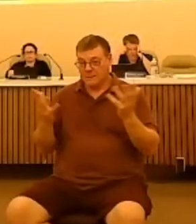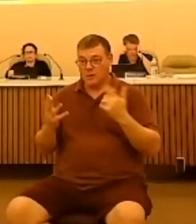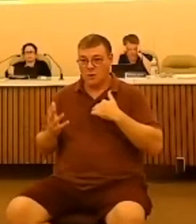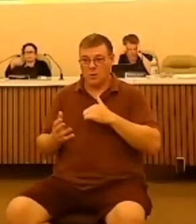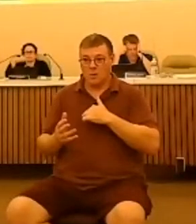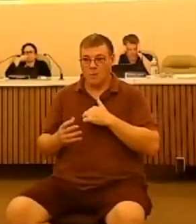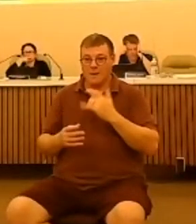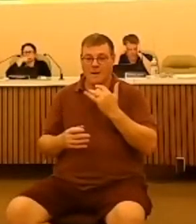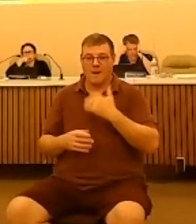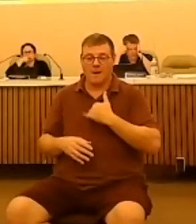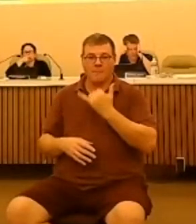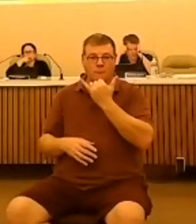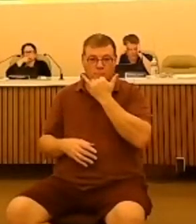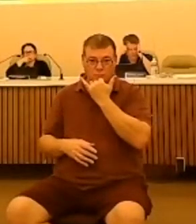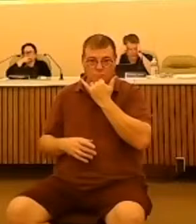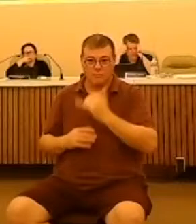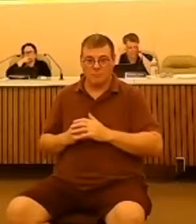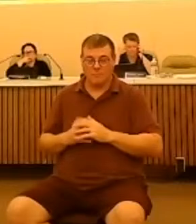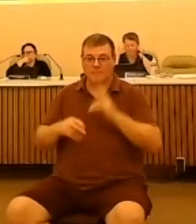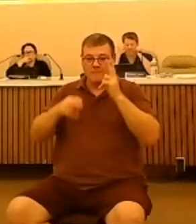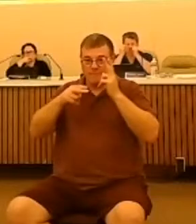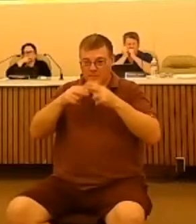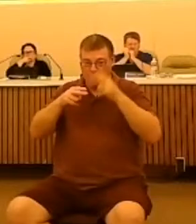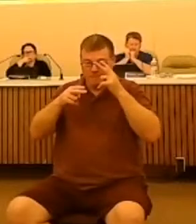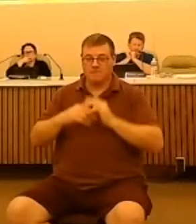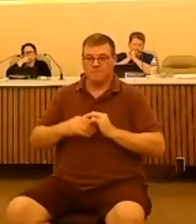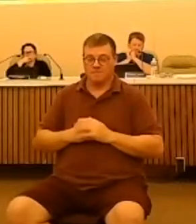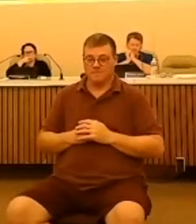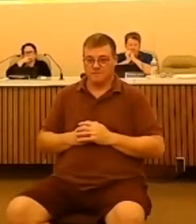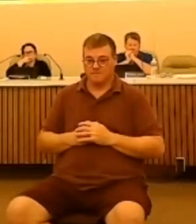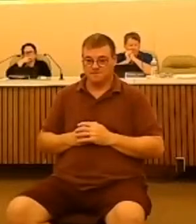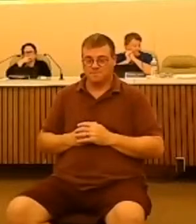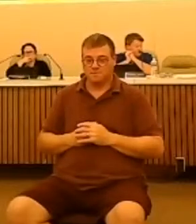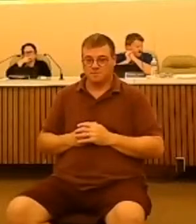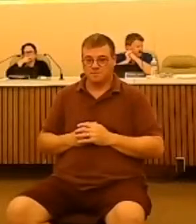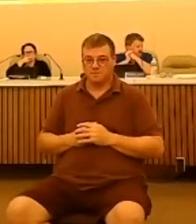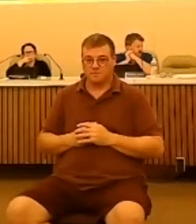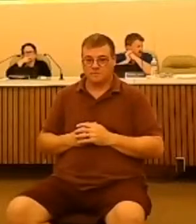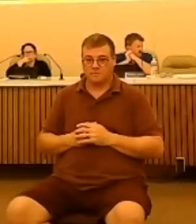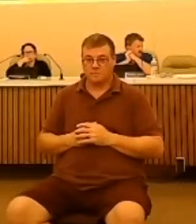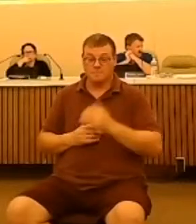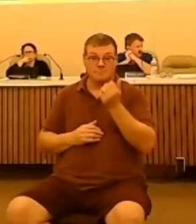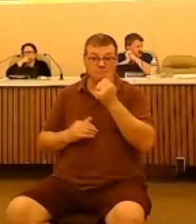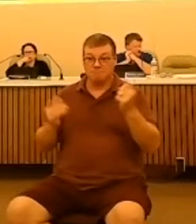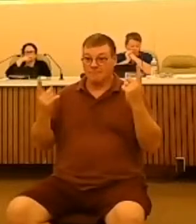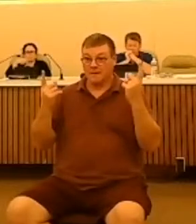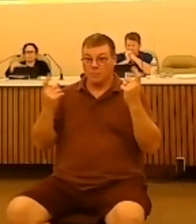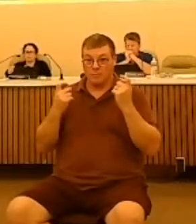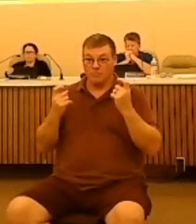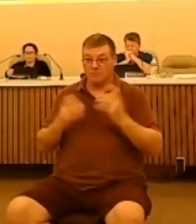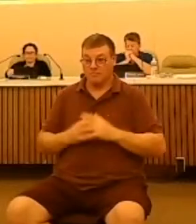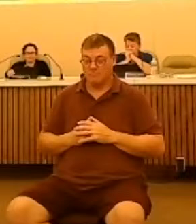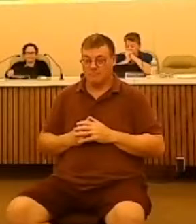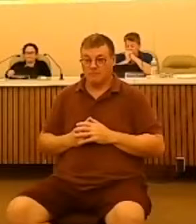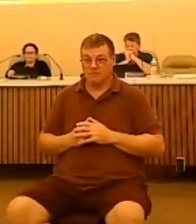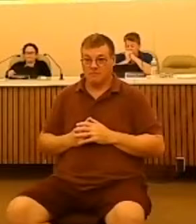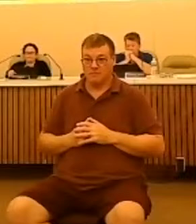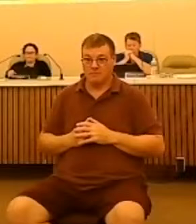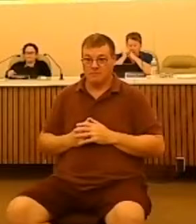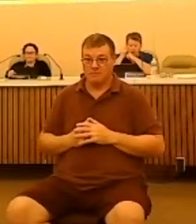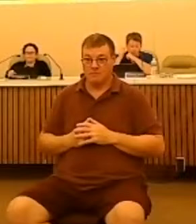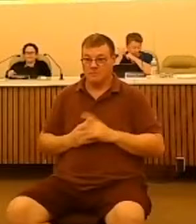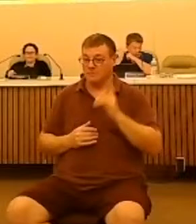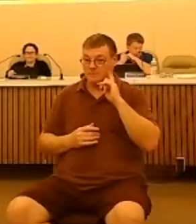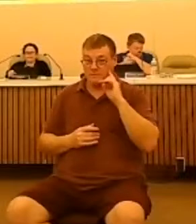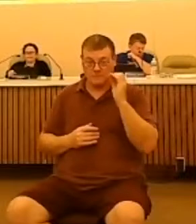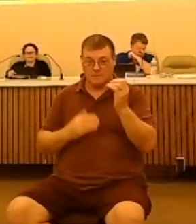just had the wrong name, so. Any questions on that? Hearing